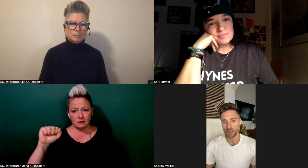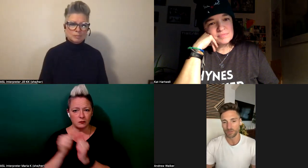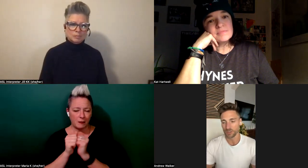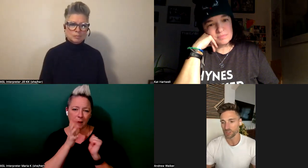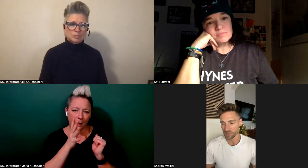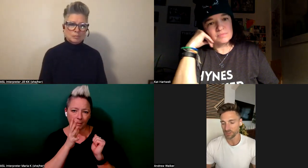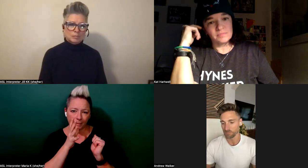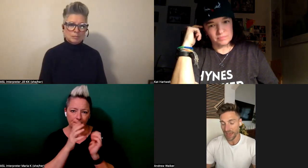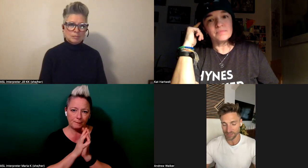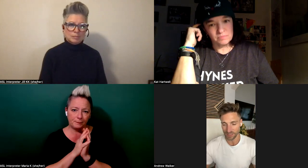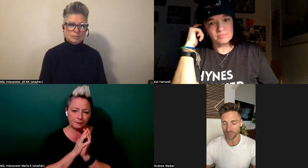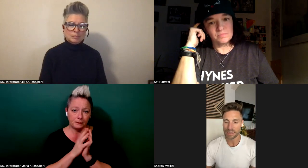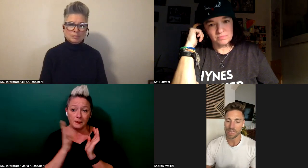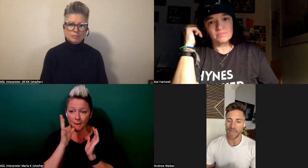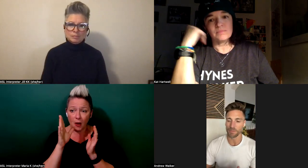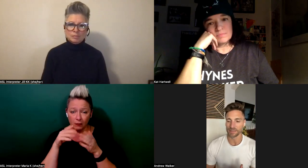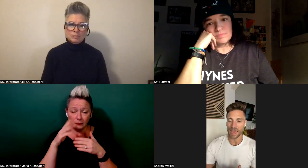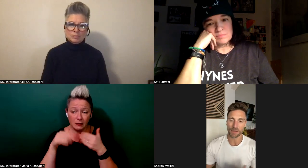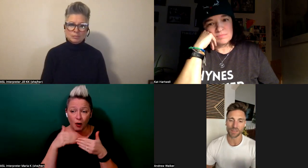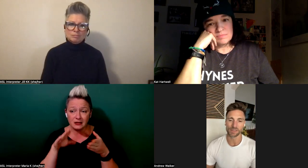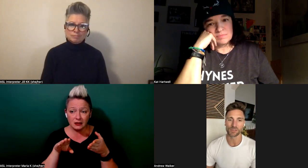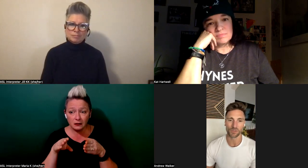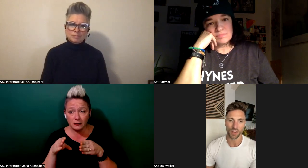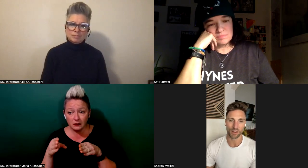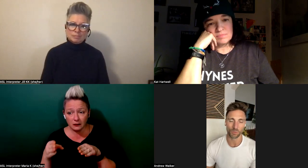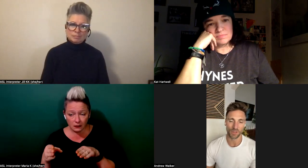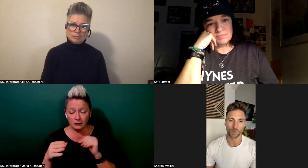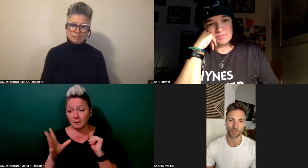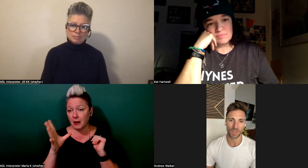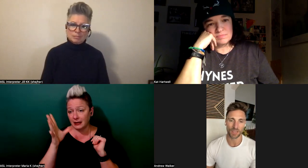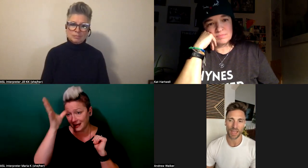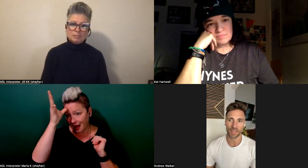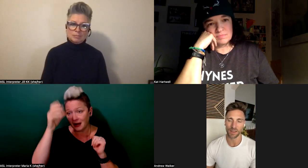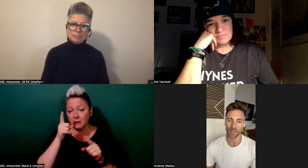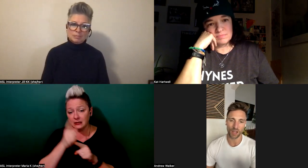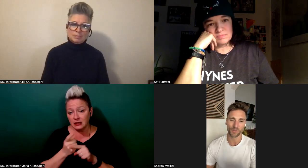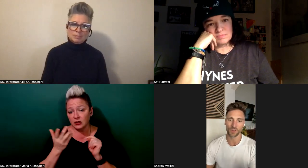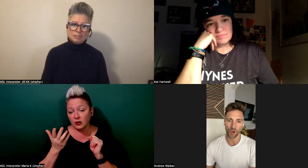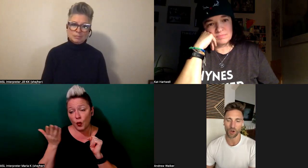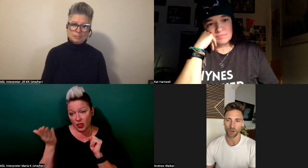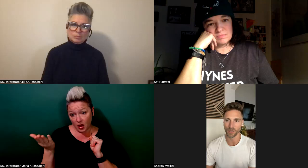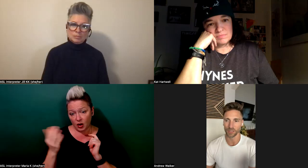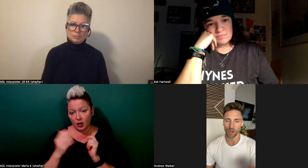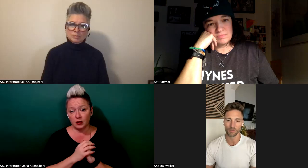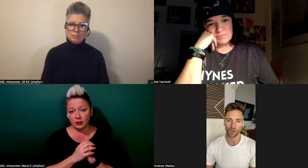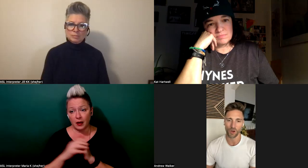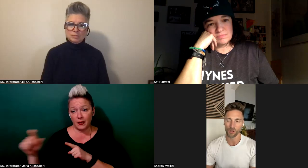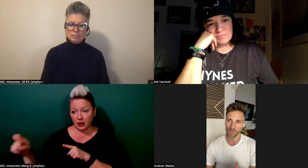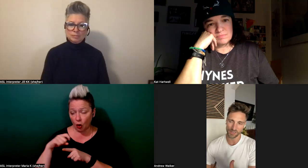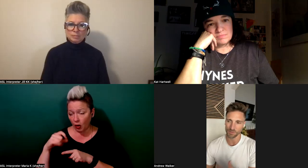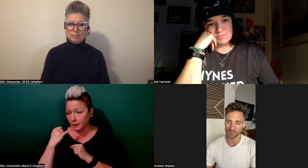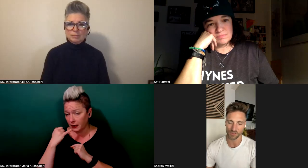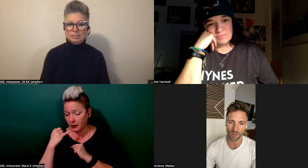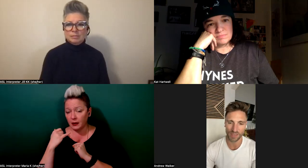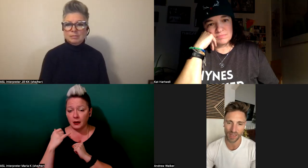was passing, and my dad and my sister were there with me. And I got the call, and I got off the call, and